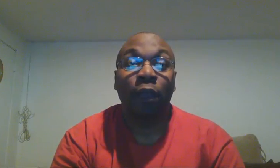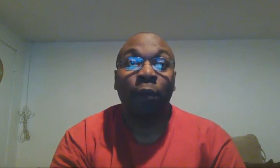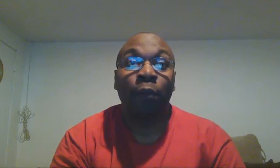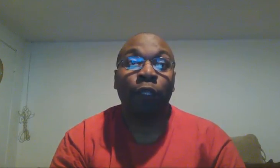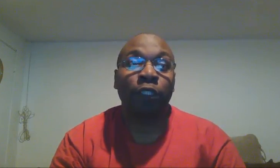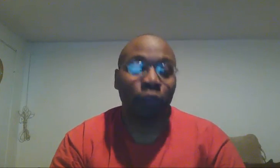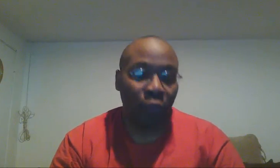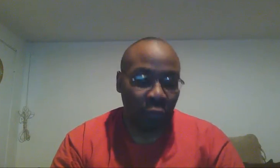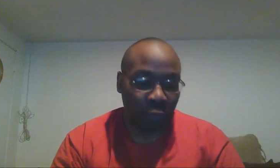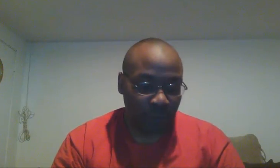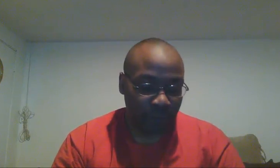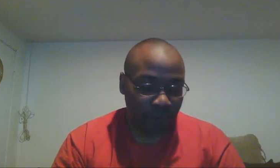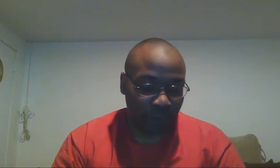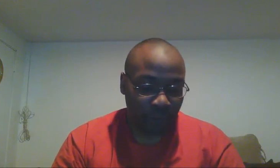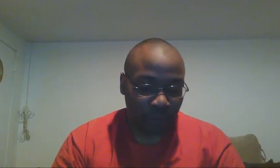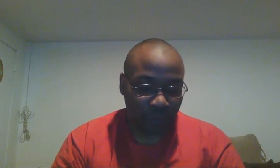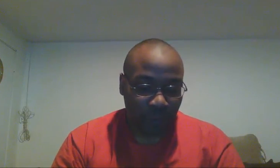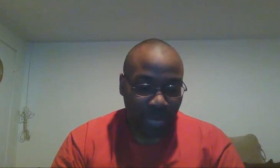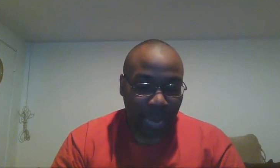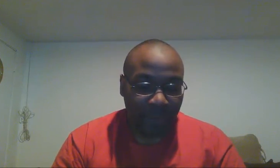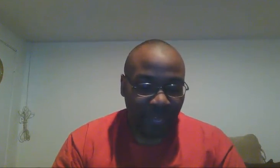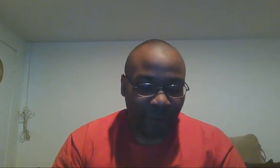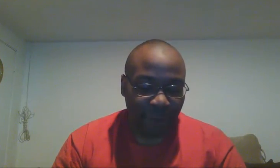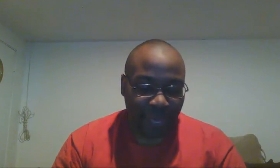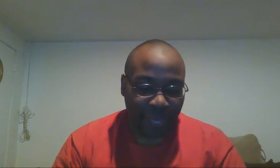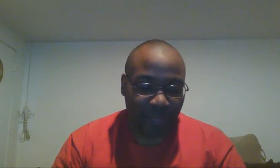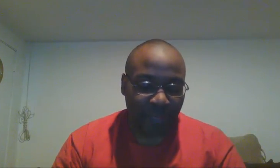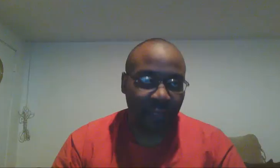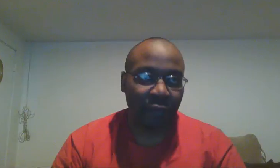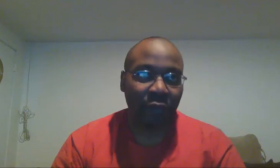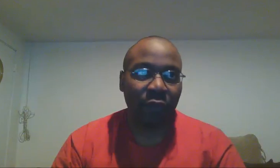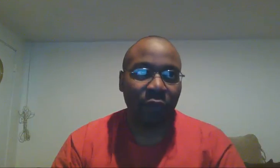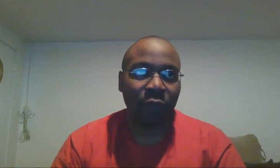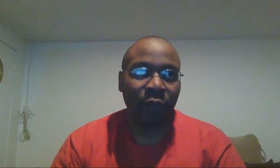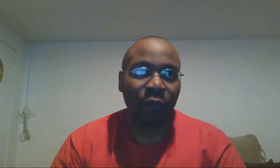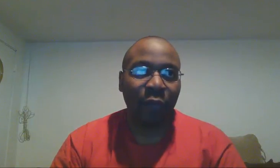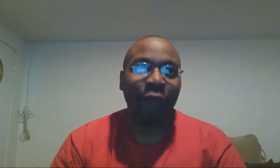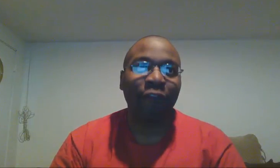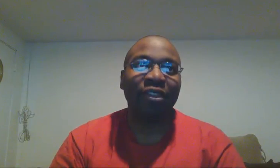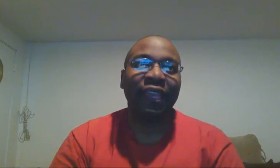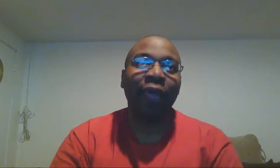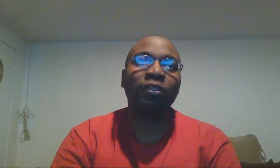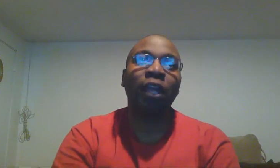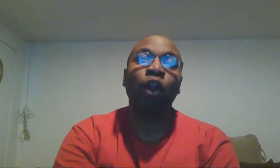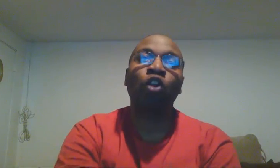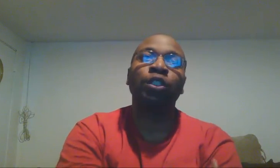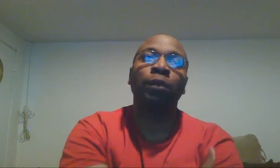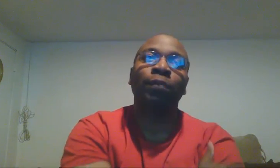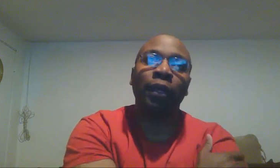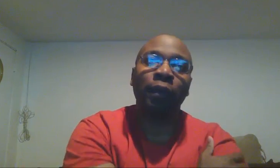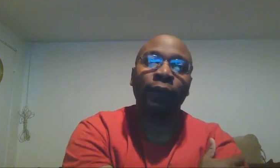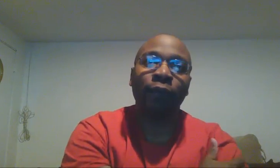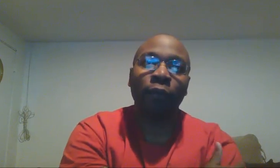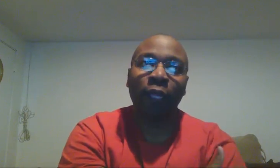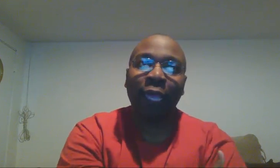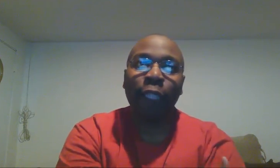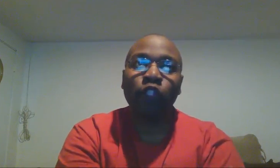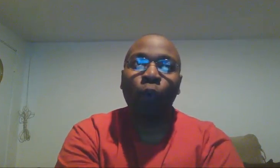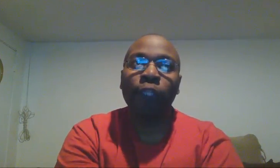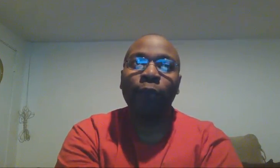Pretty soon, I believe that everything else that hurts on me is going to be